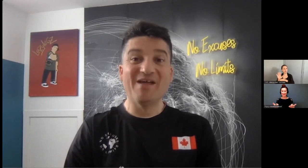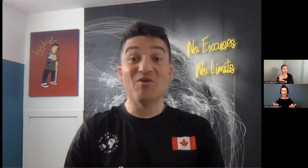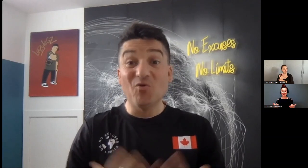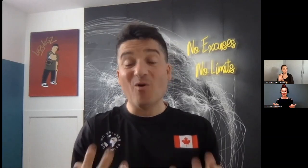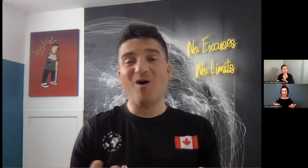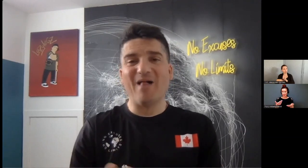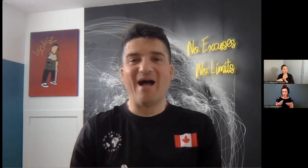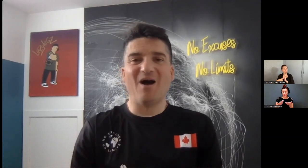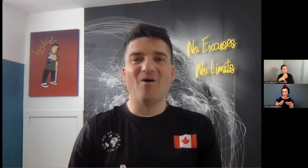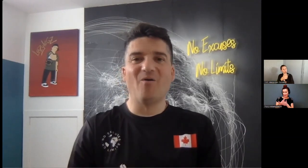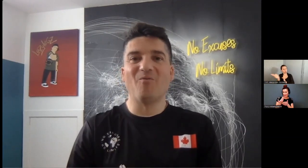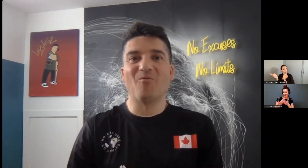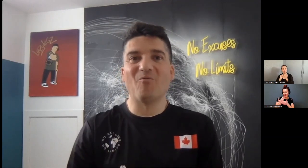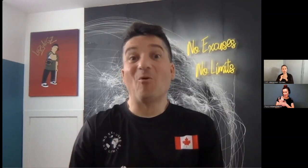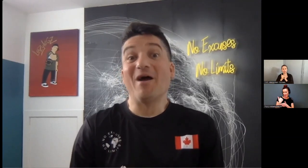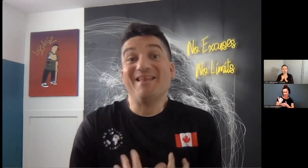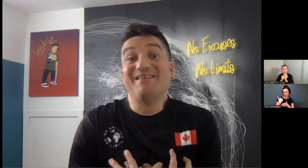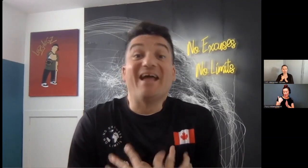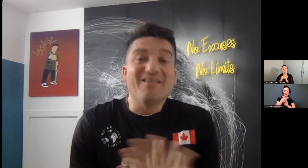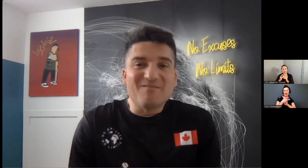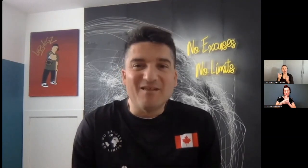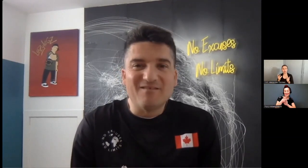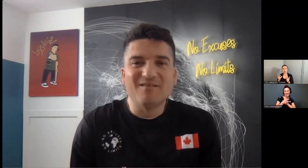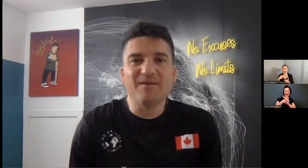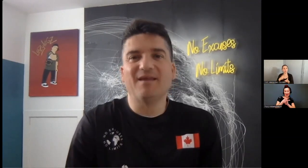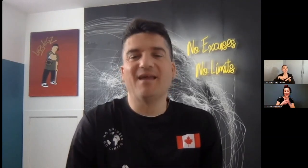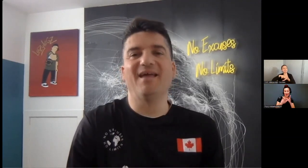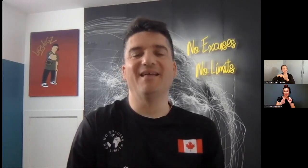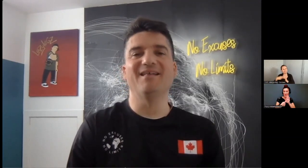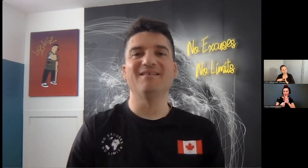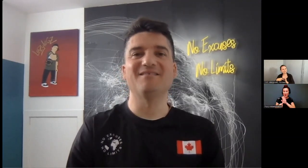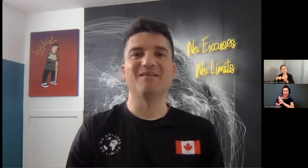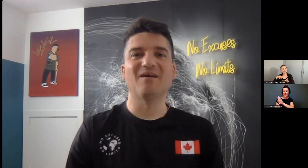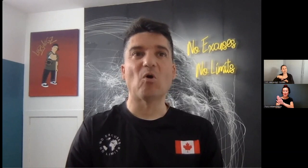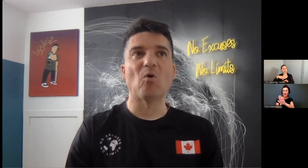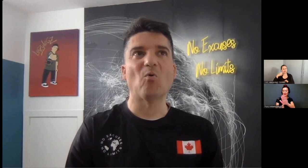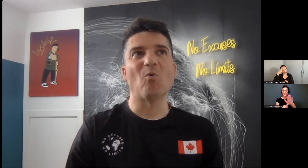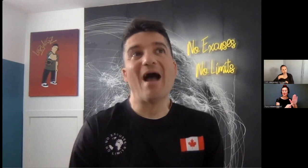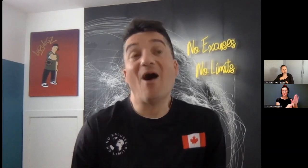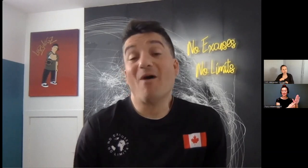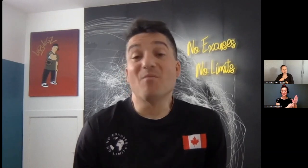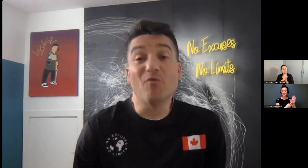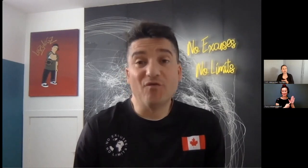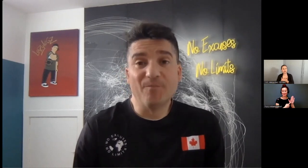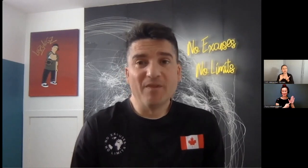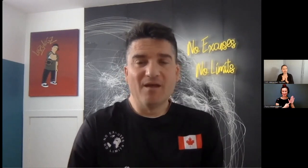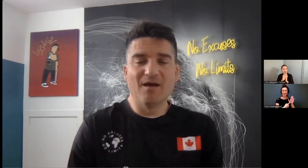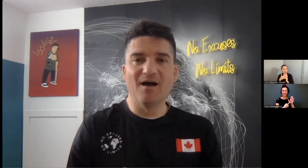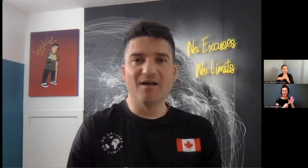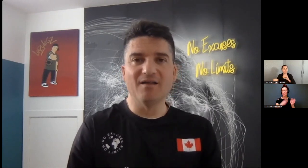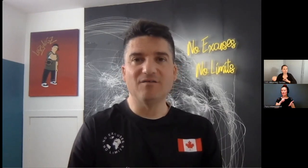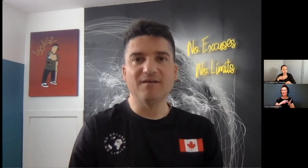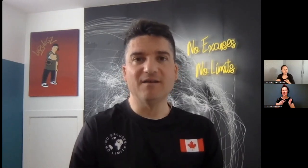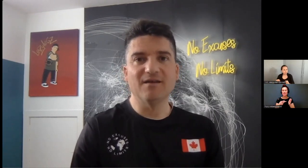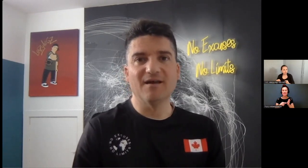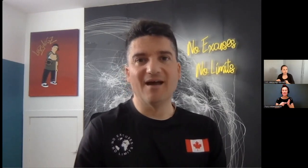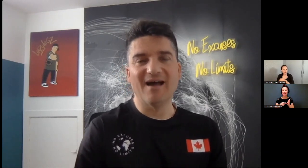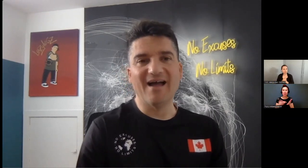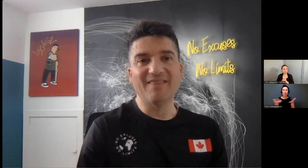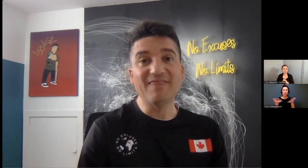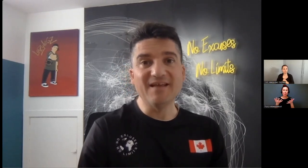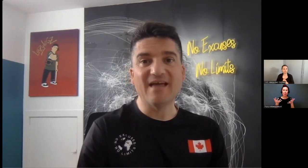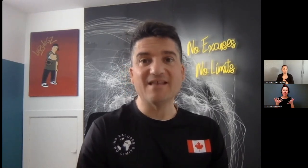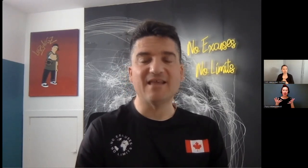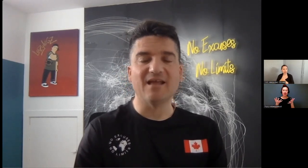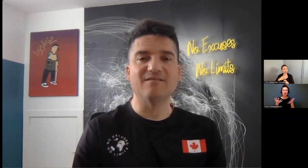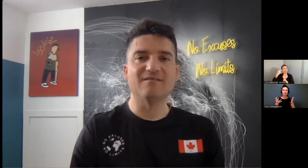show you all what dance means to me and how I move. You see,